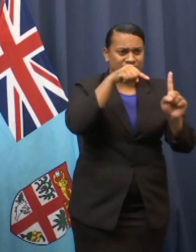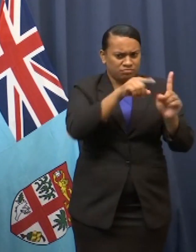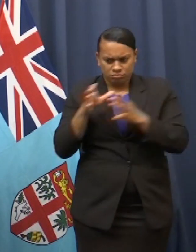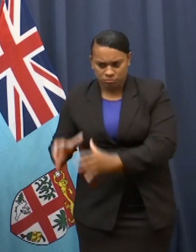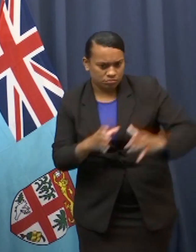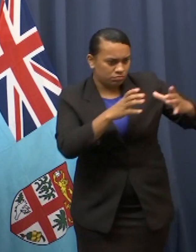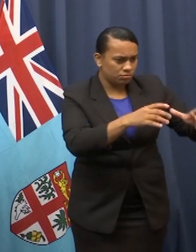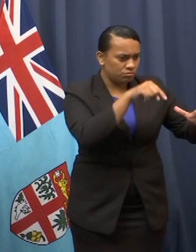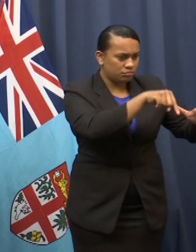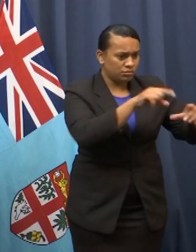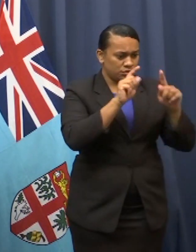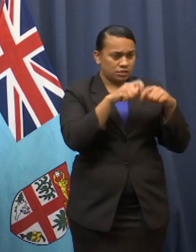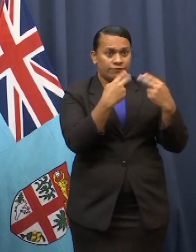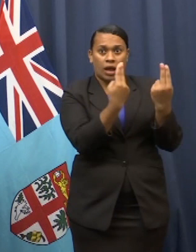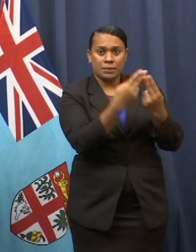Hospital.